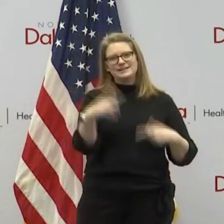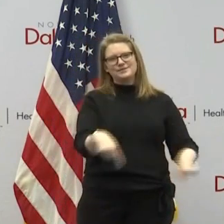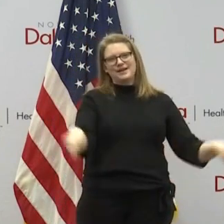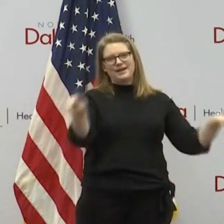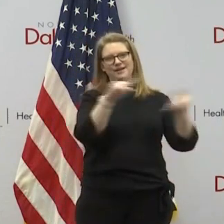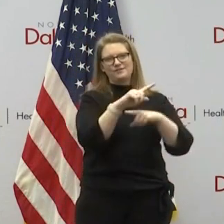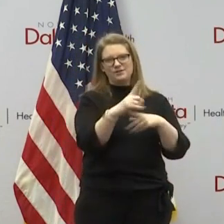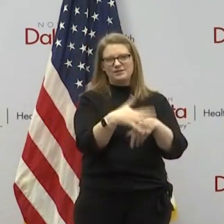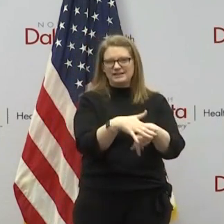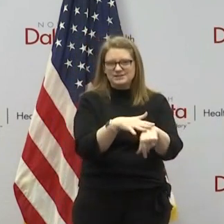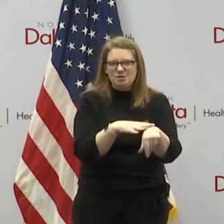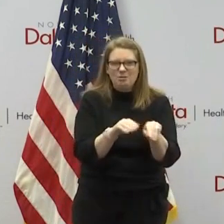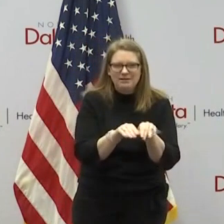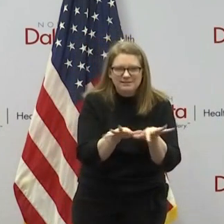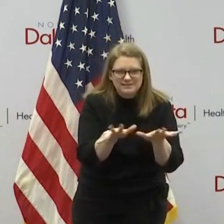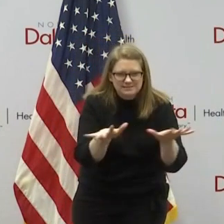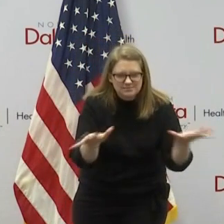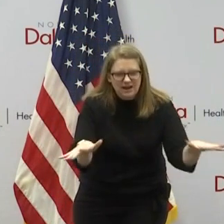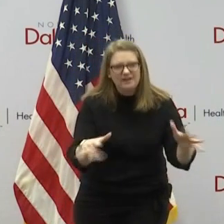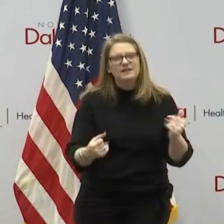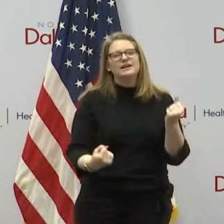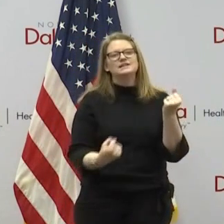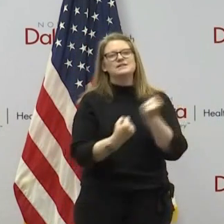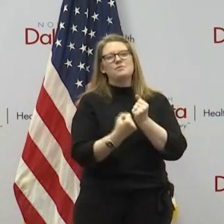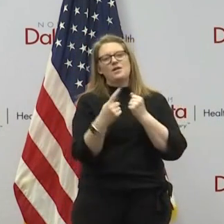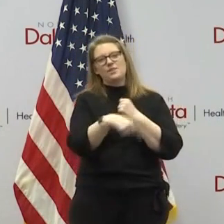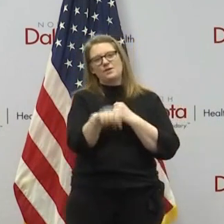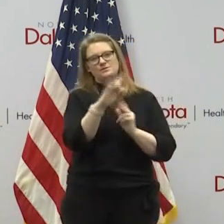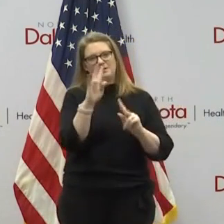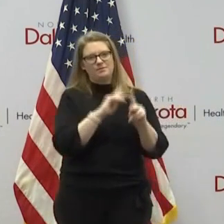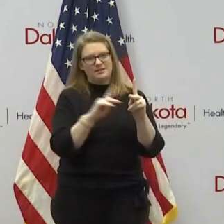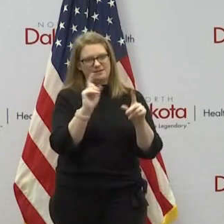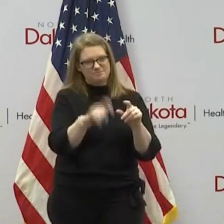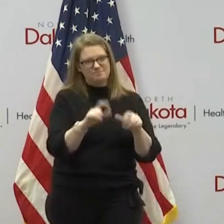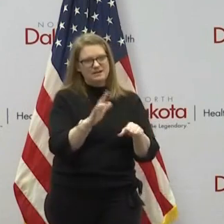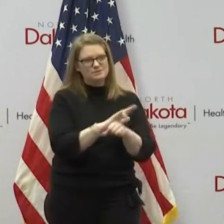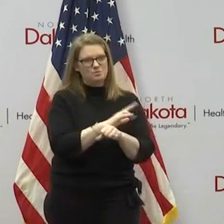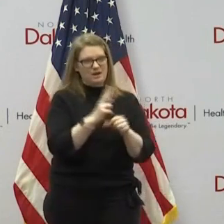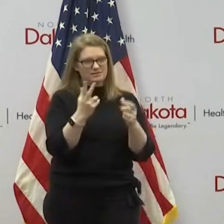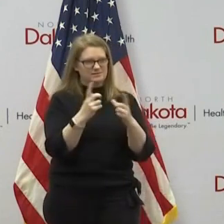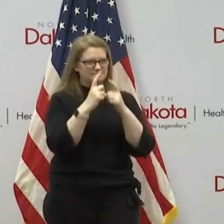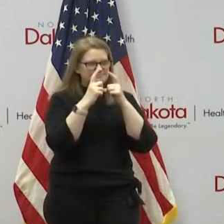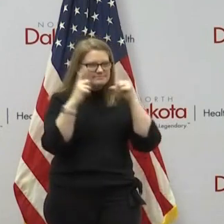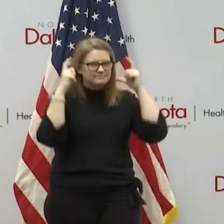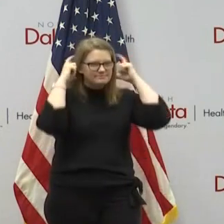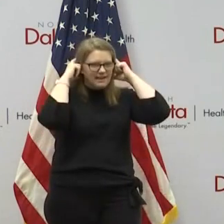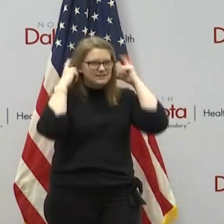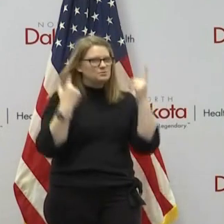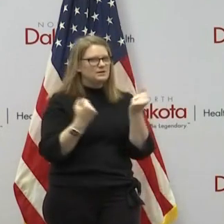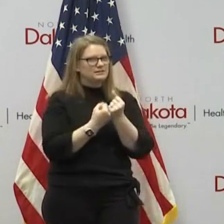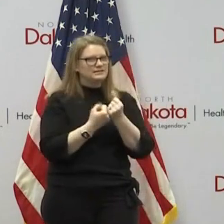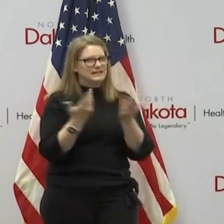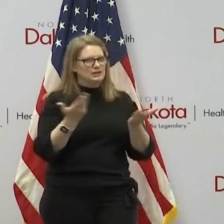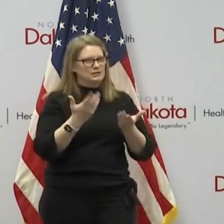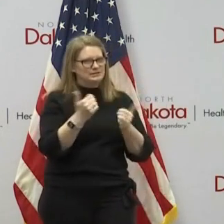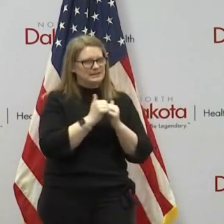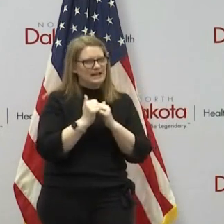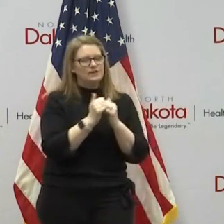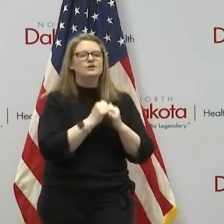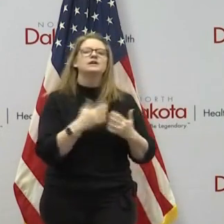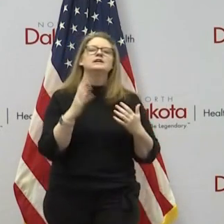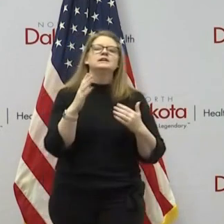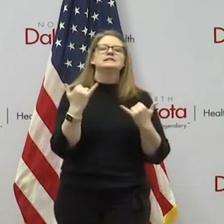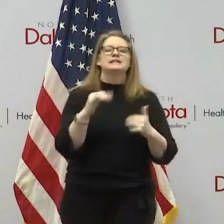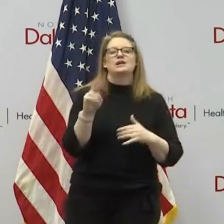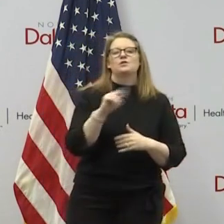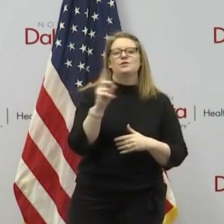in to help slow the spread and support those that have to wear masks. We are all in this together. Today, case numbers for today. North